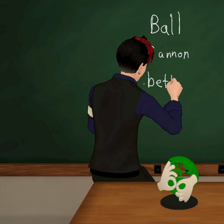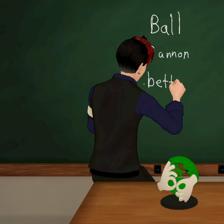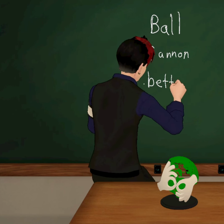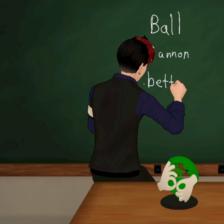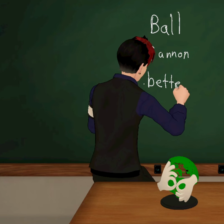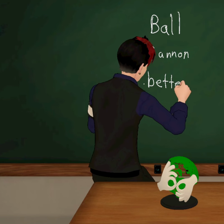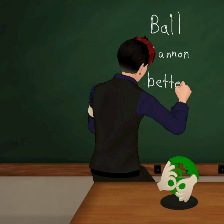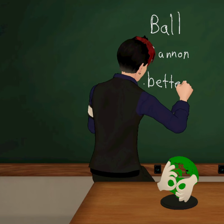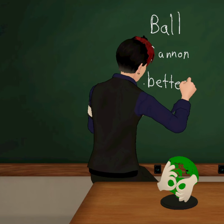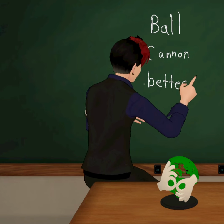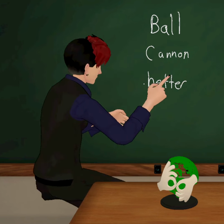Let's go, 3.